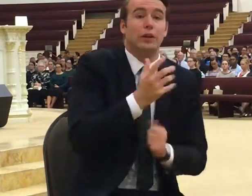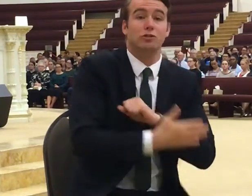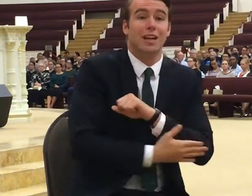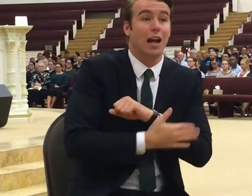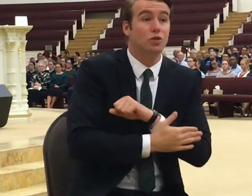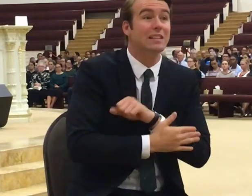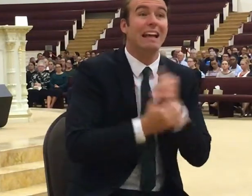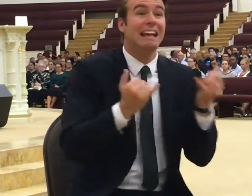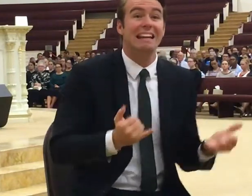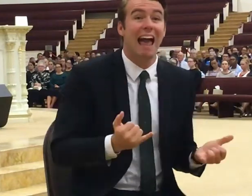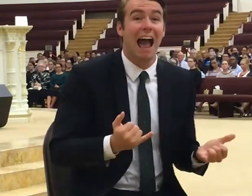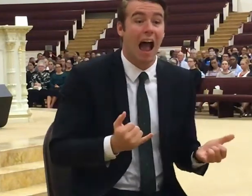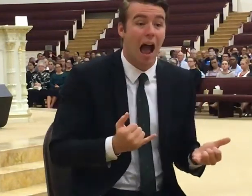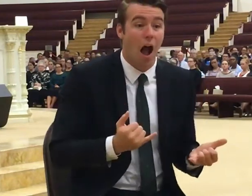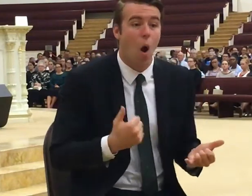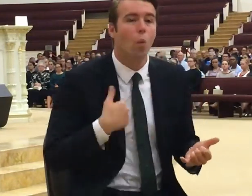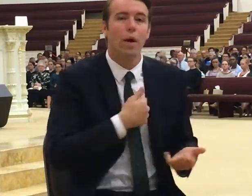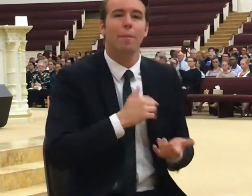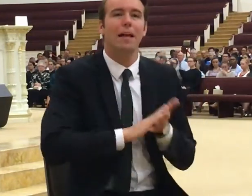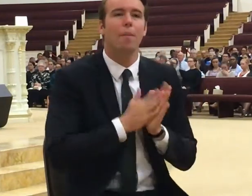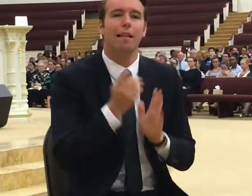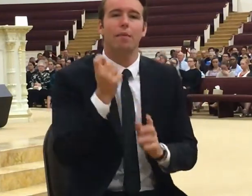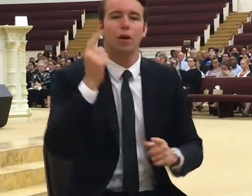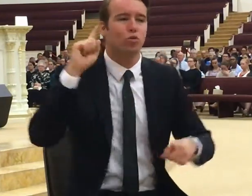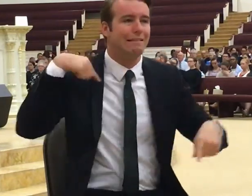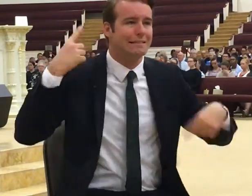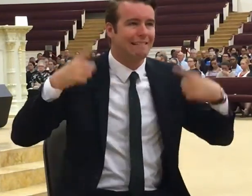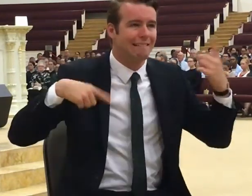our learning we are becoming mad.